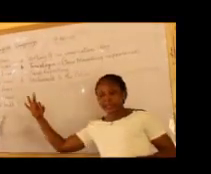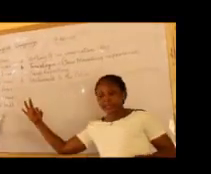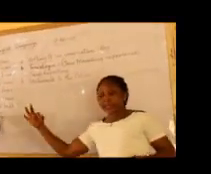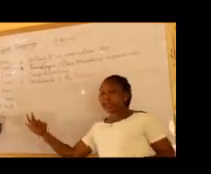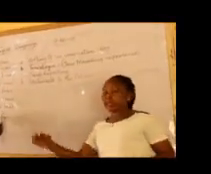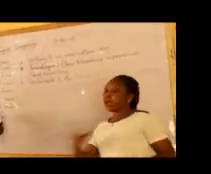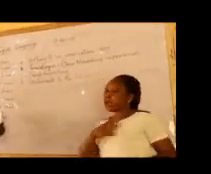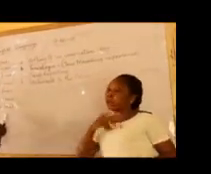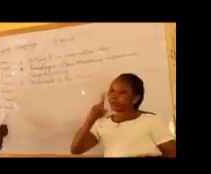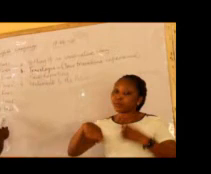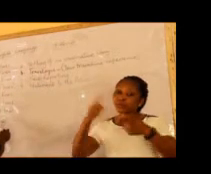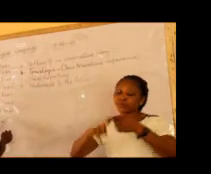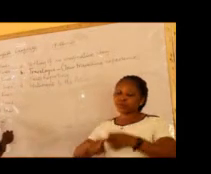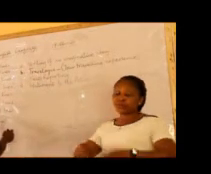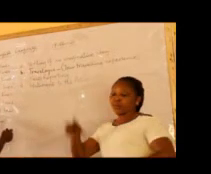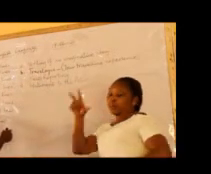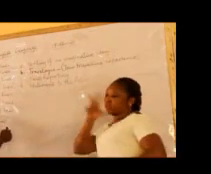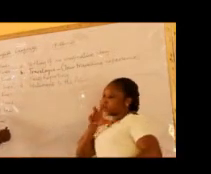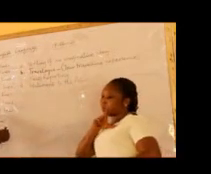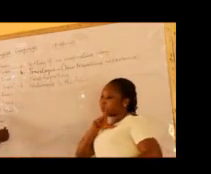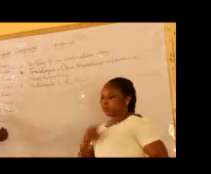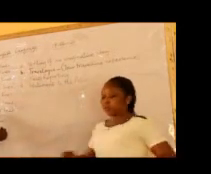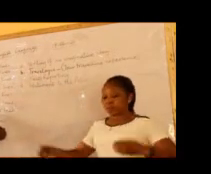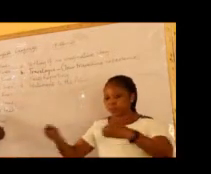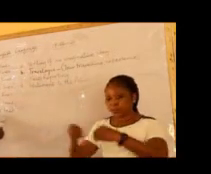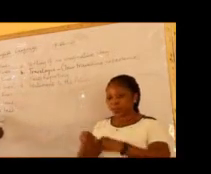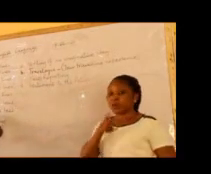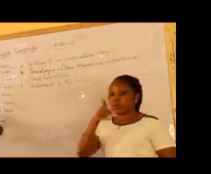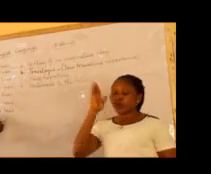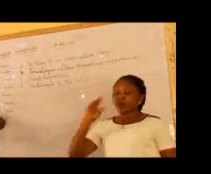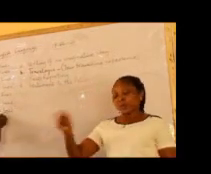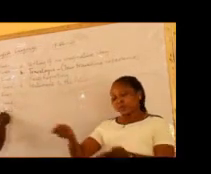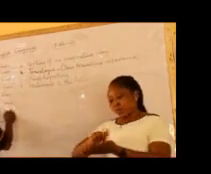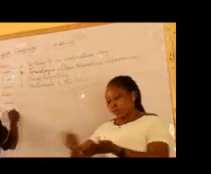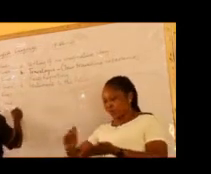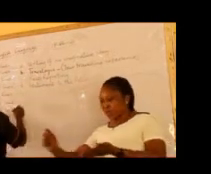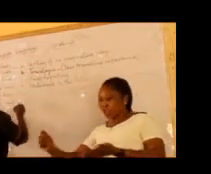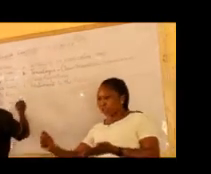you write a statement. That is